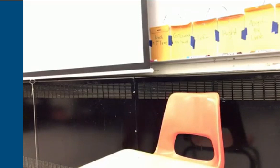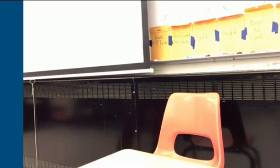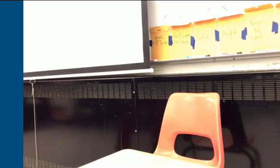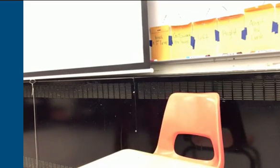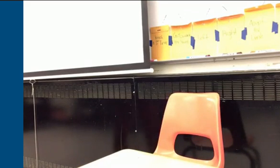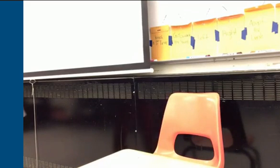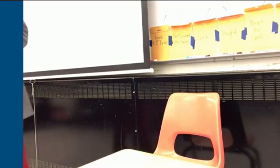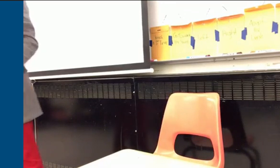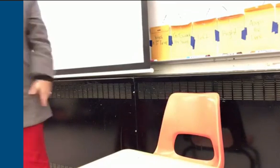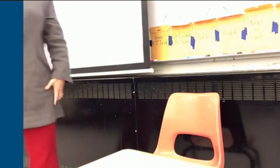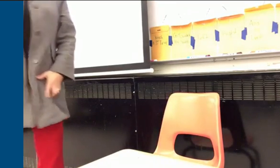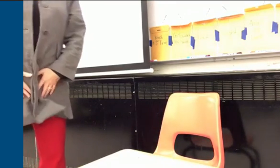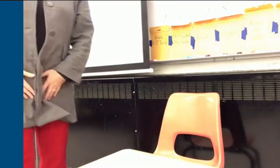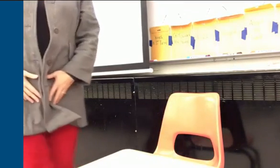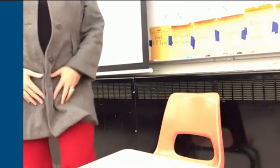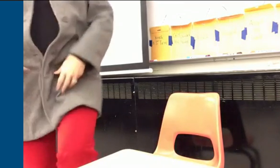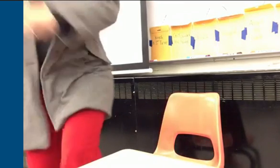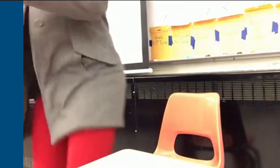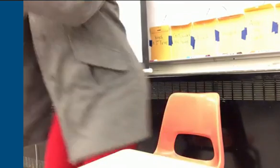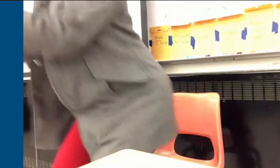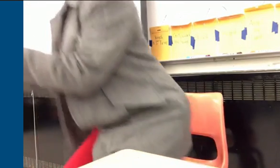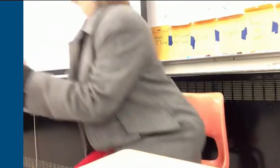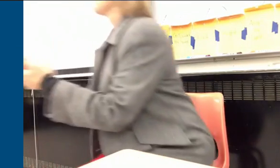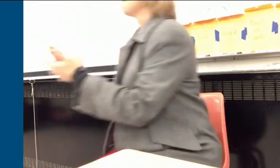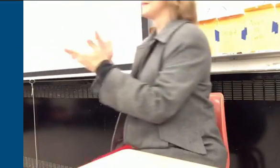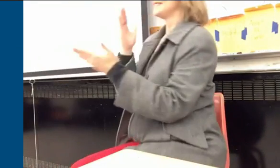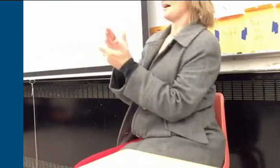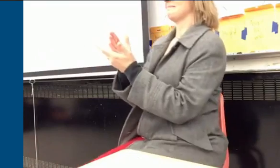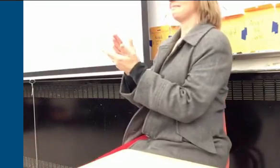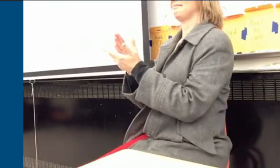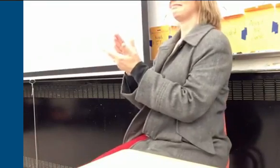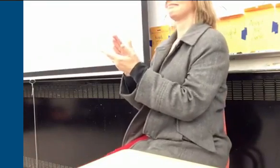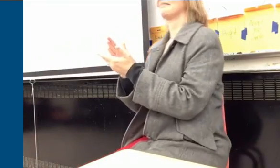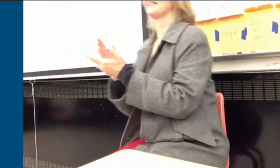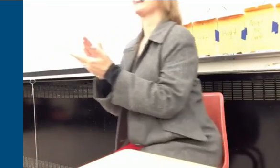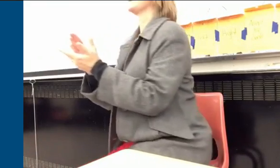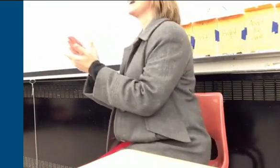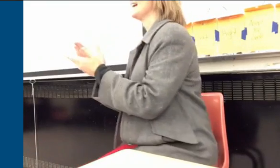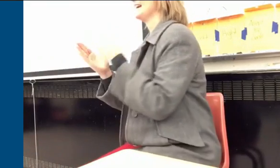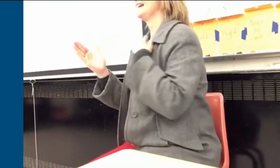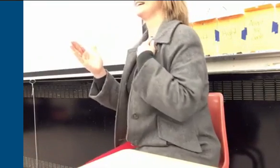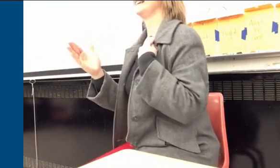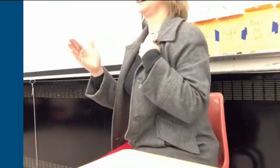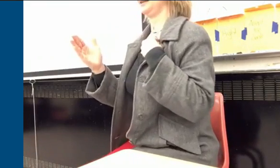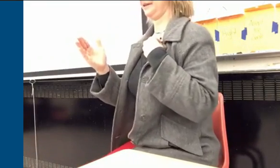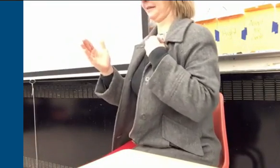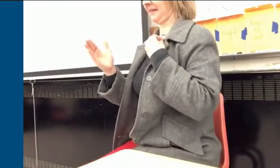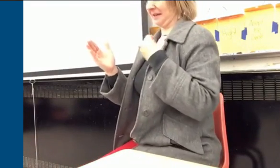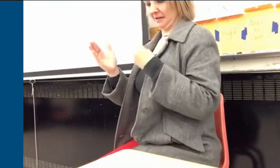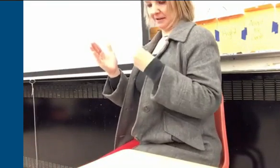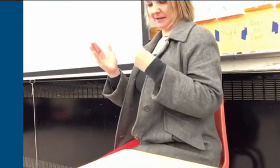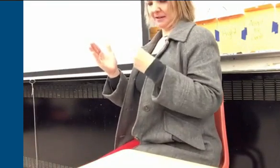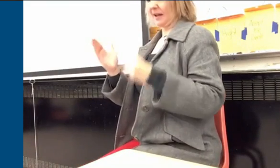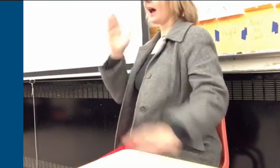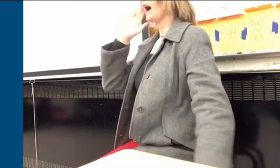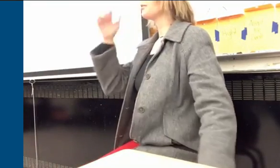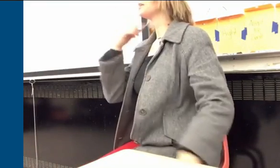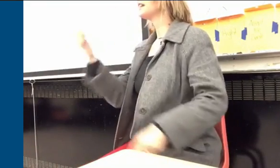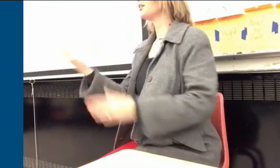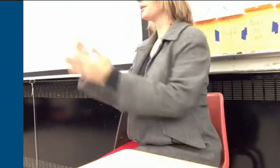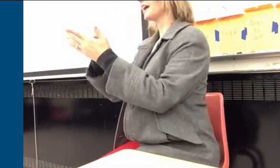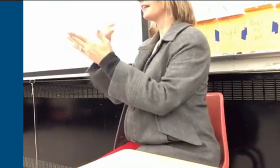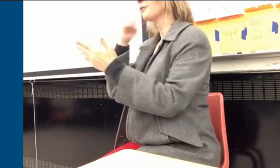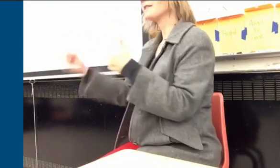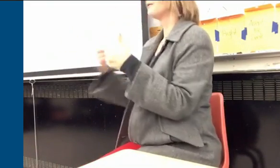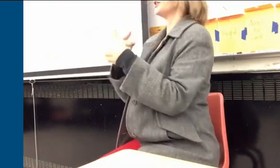No. Okay, stop. Any cars, listen. I will tell you, again, for